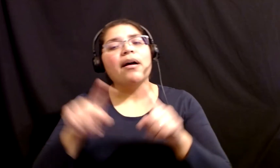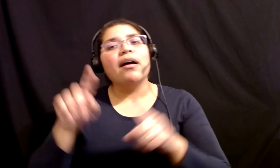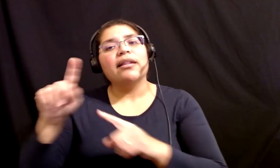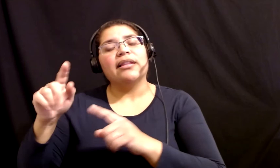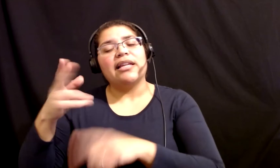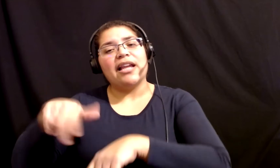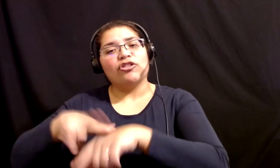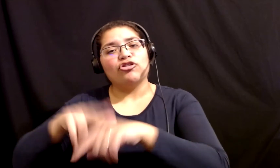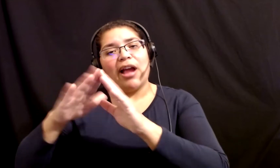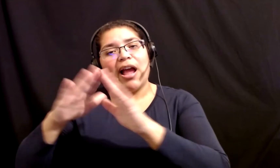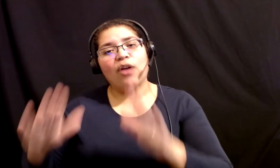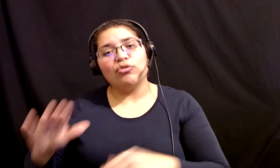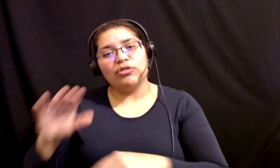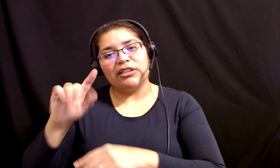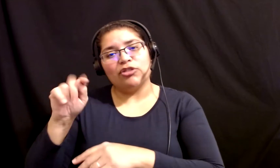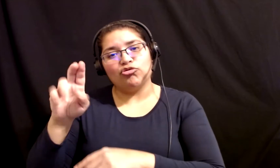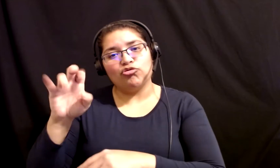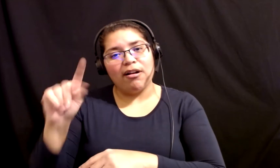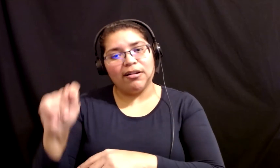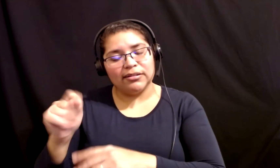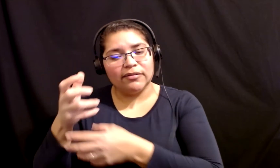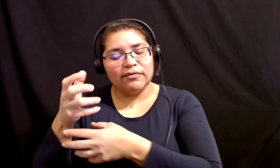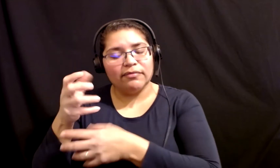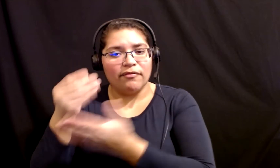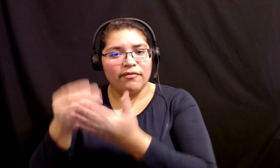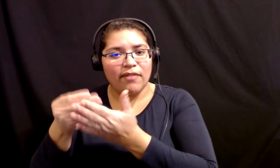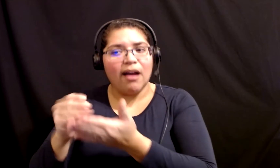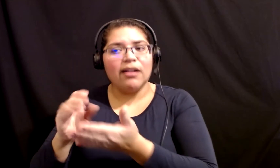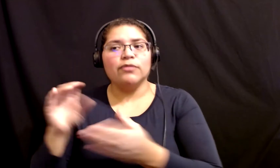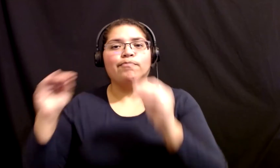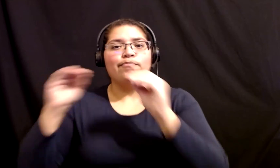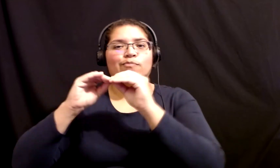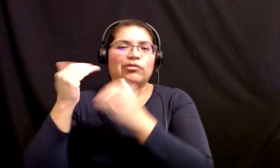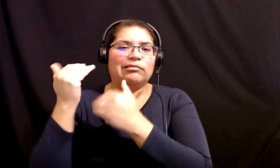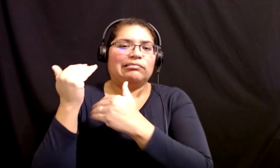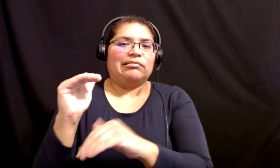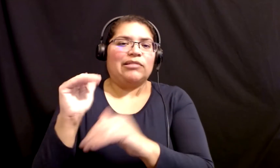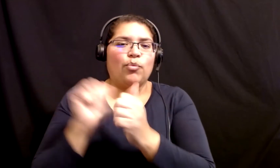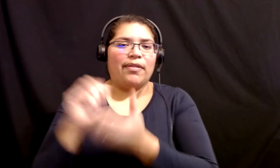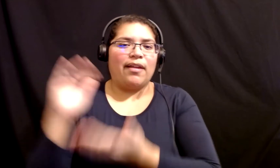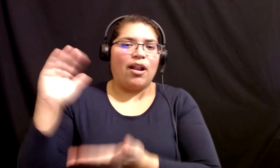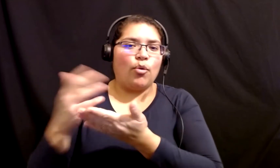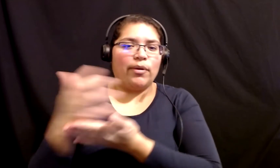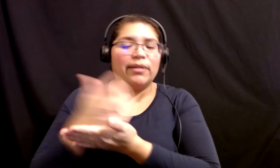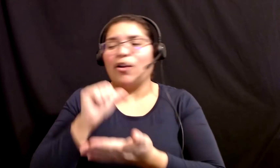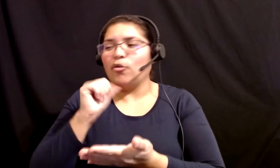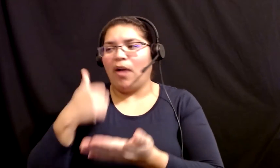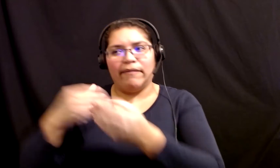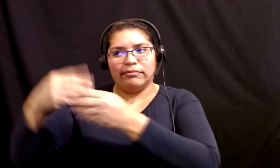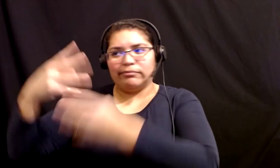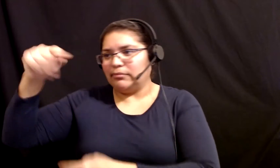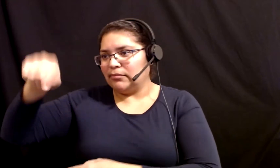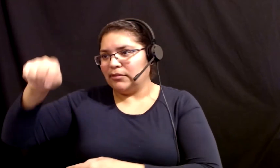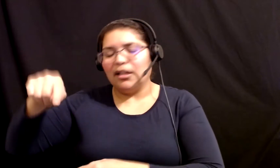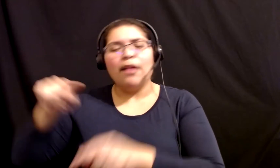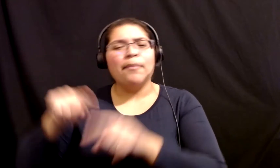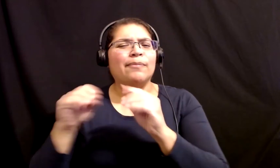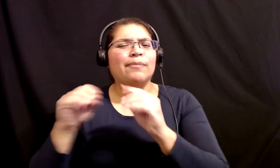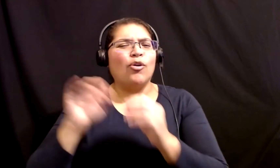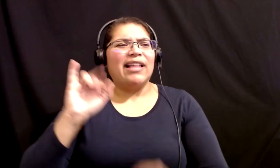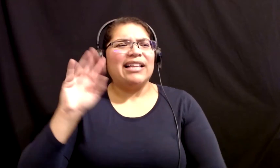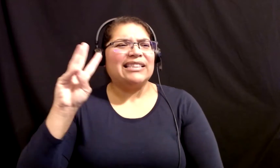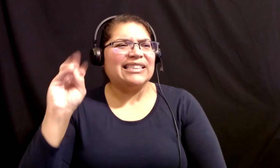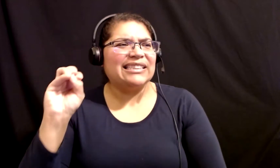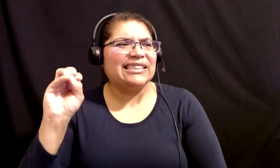I think, even more constrained at a lower income. And those are, I don't have it in front of me, but they're more in the 60%